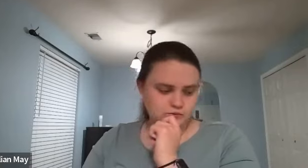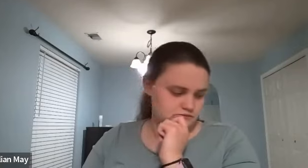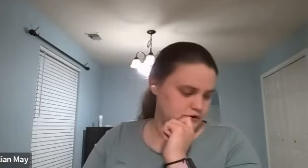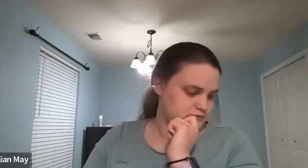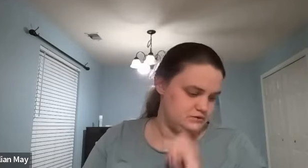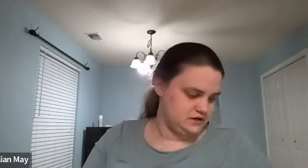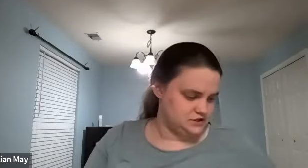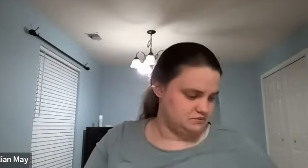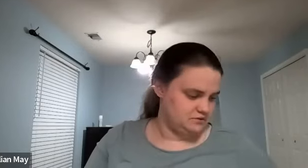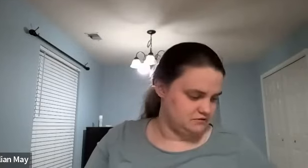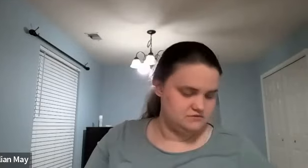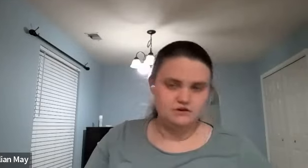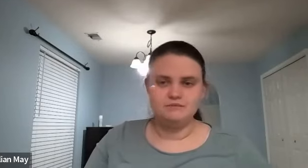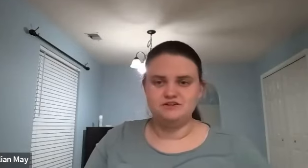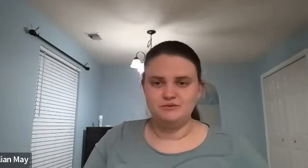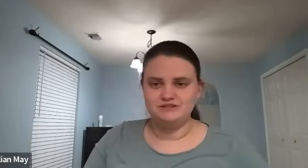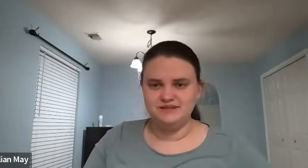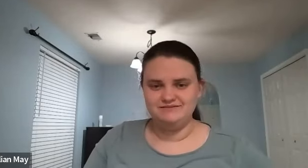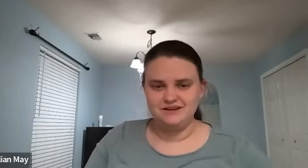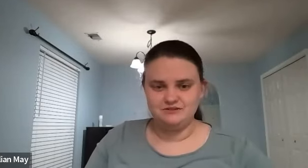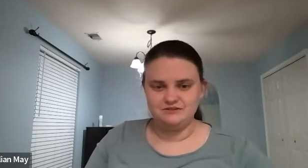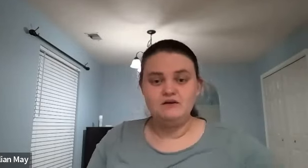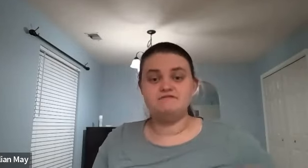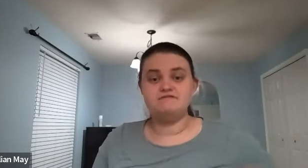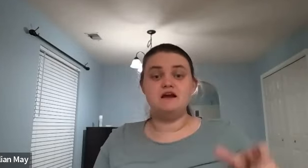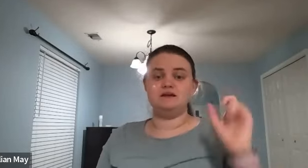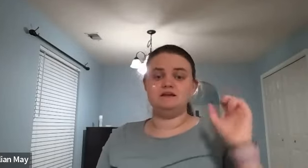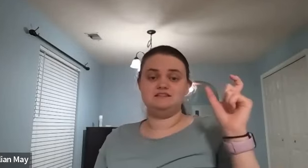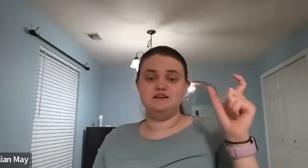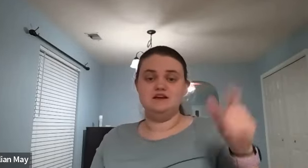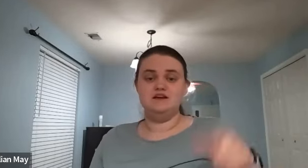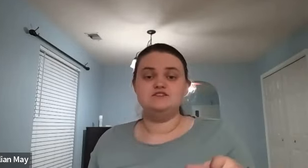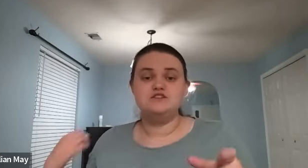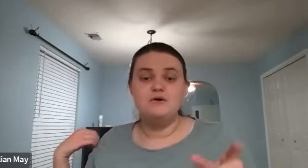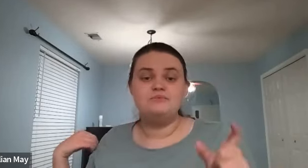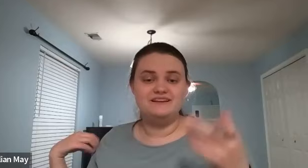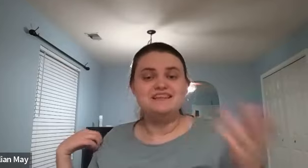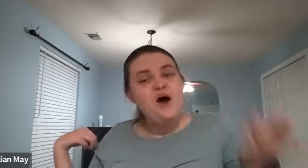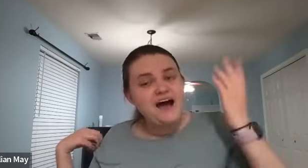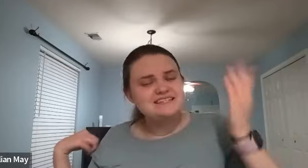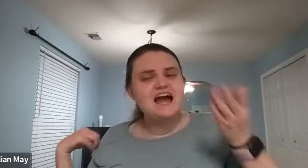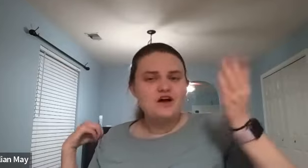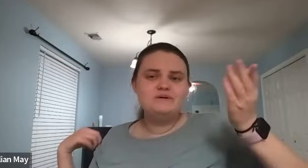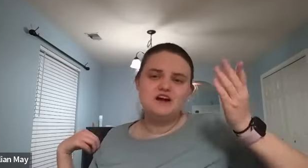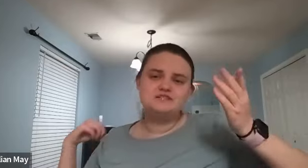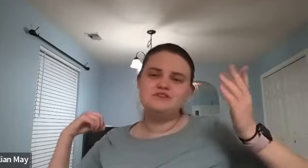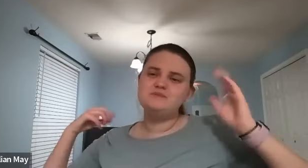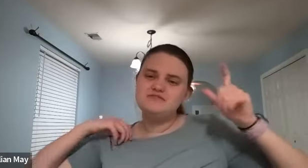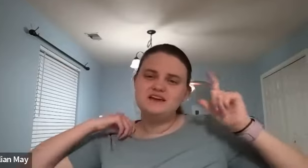Oh, nope, you cannot jump up here. Sorry, my dog wants to be cuddled. Okay, fireman, yes. So police, see, I thought we talked about this, but I think I